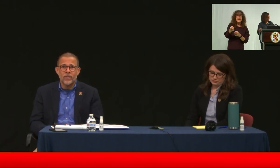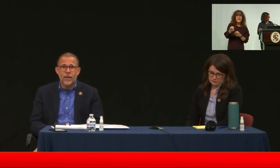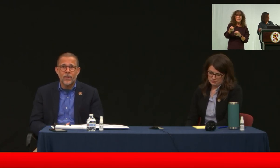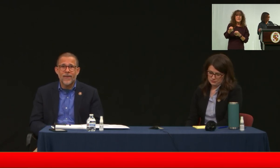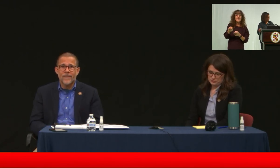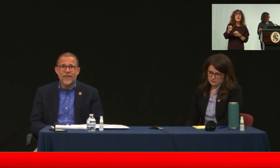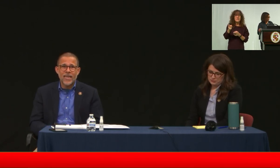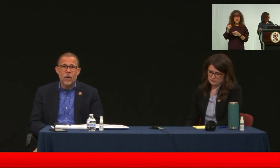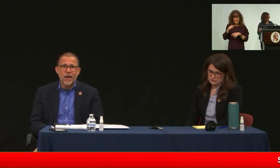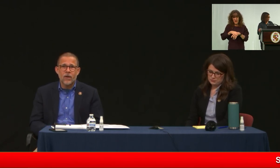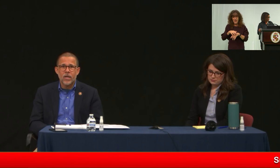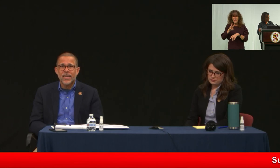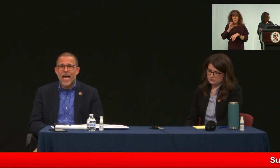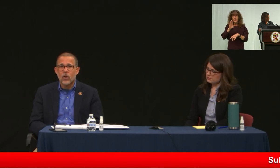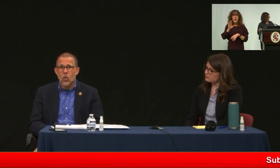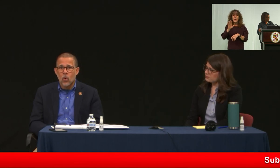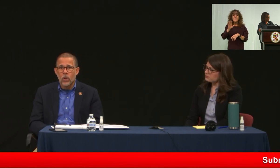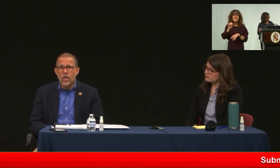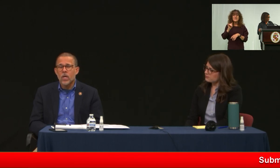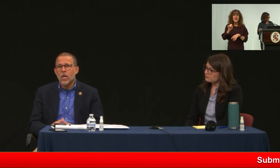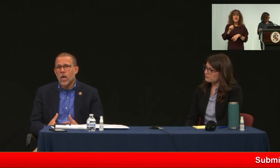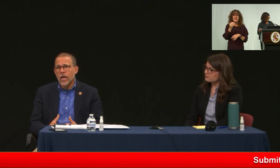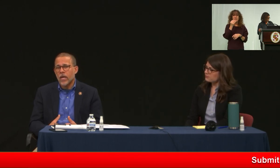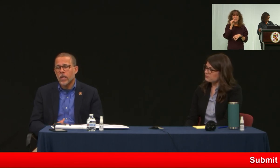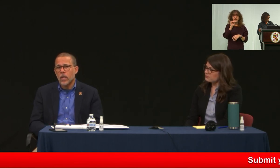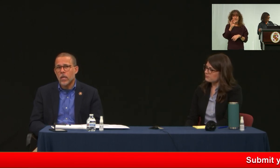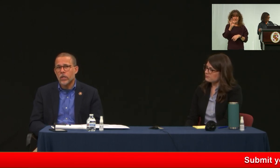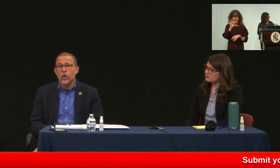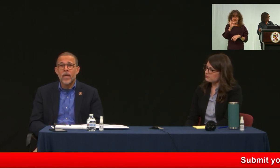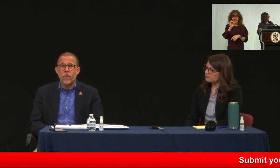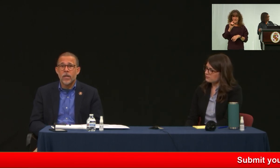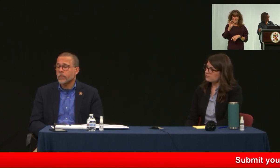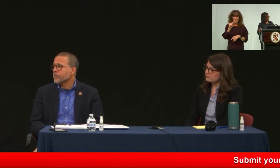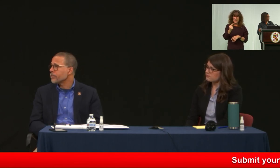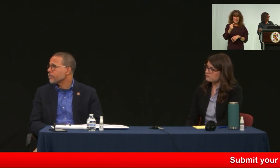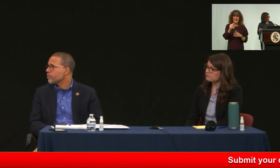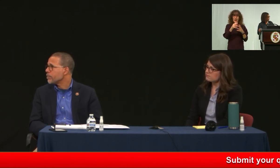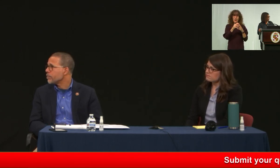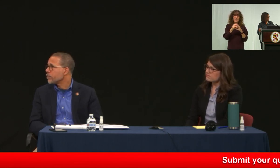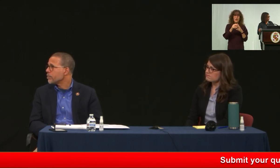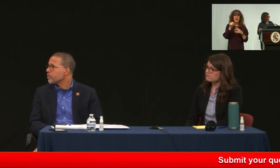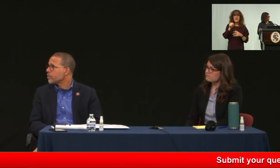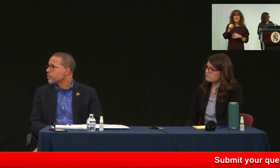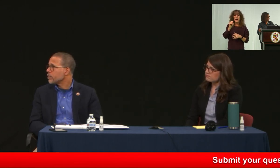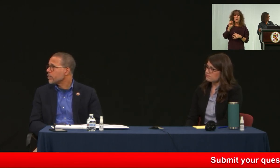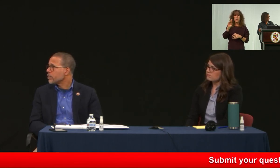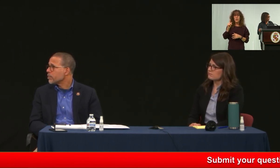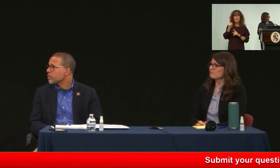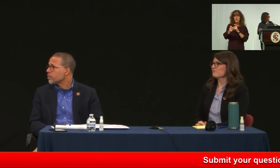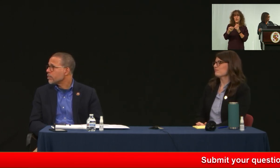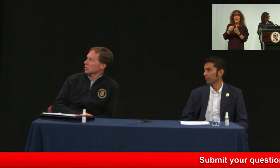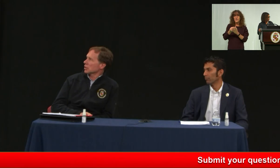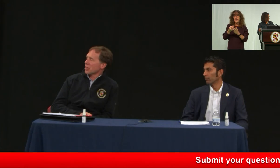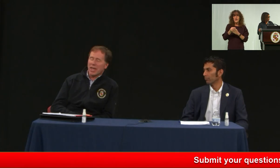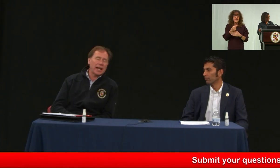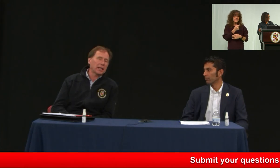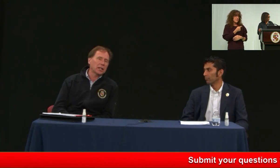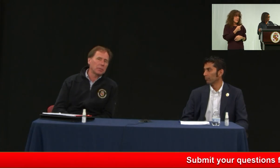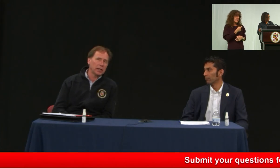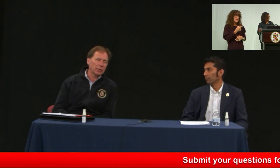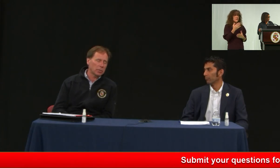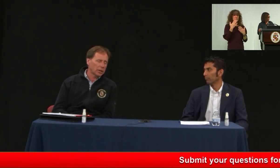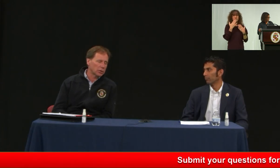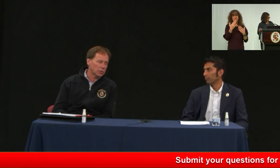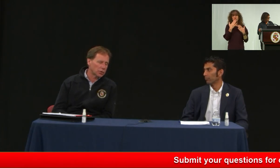their website, feedingamerica.org, and donate money. And I would just thank